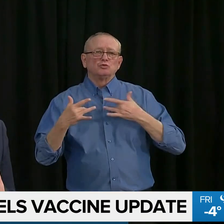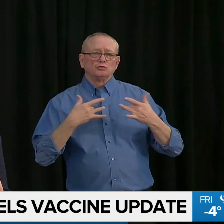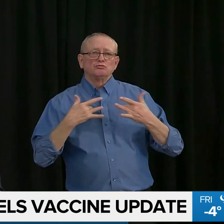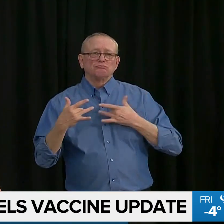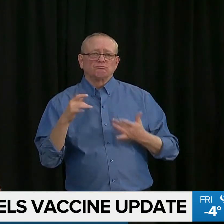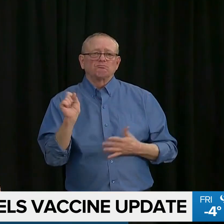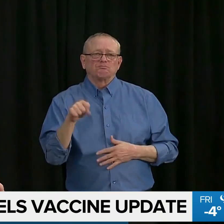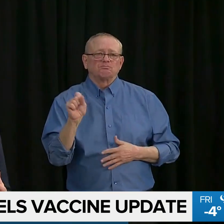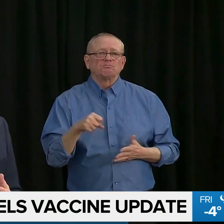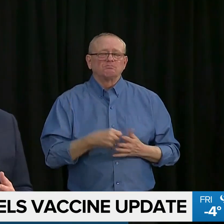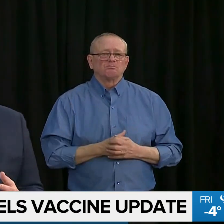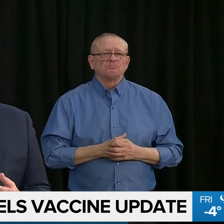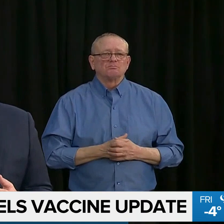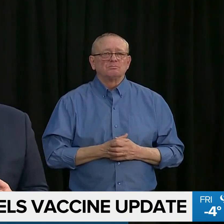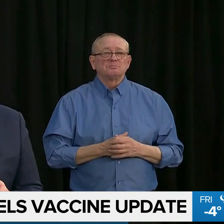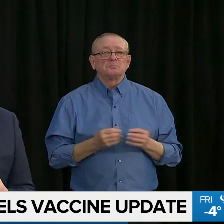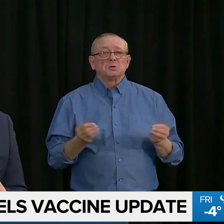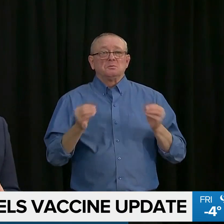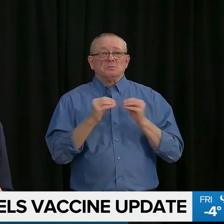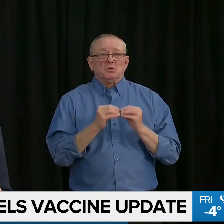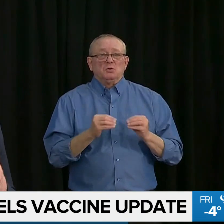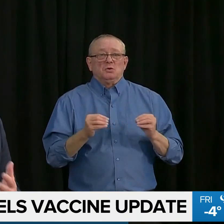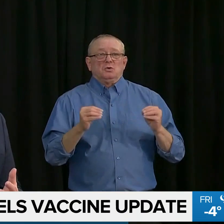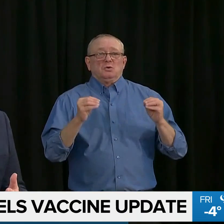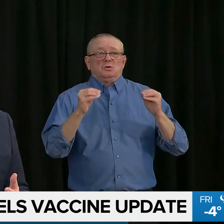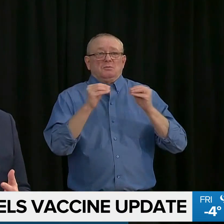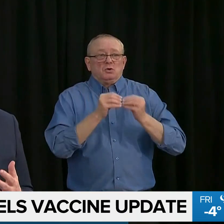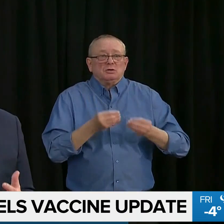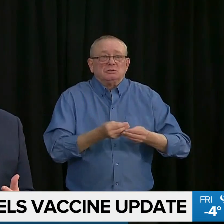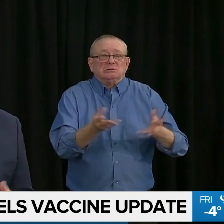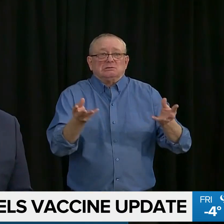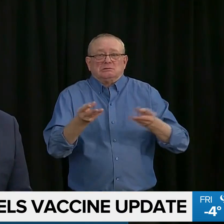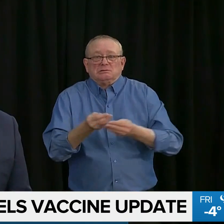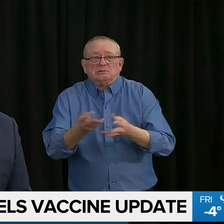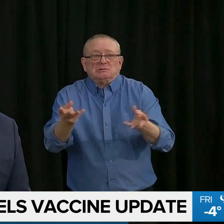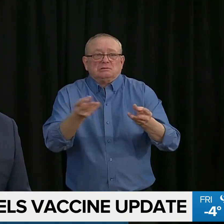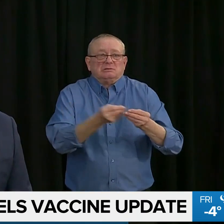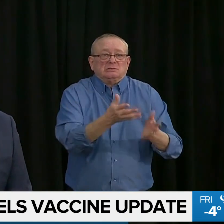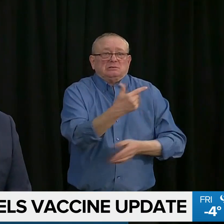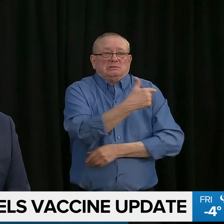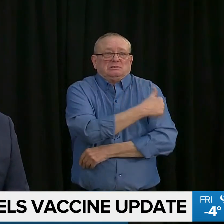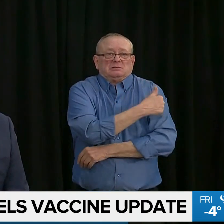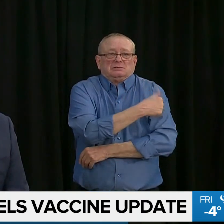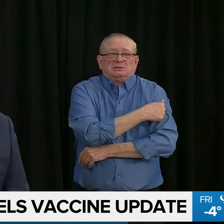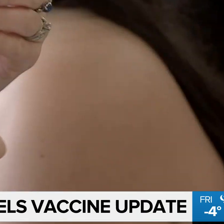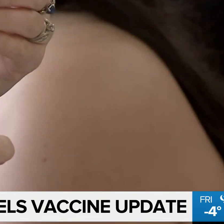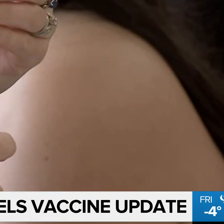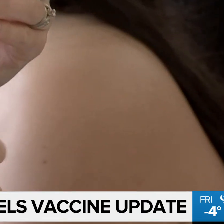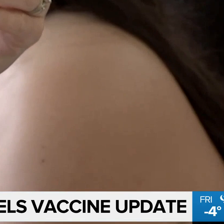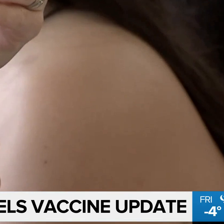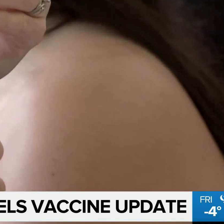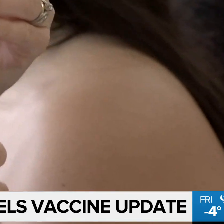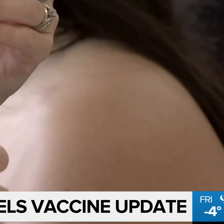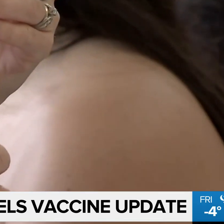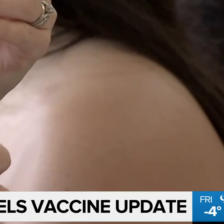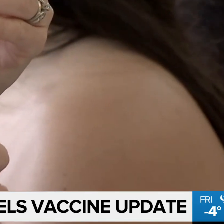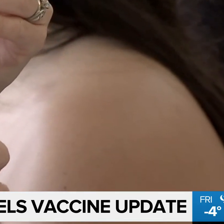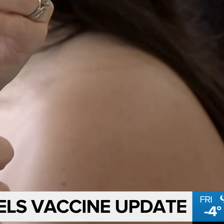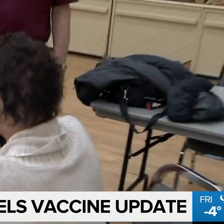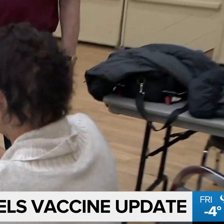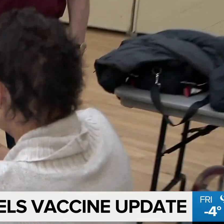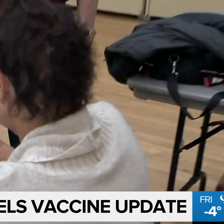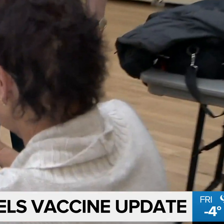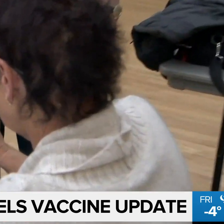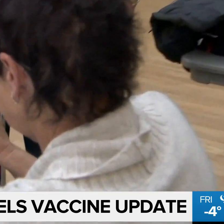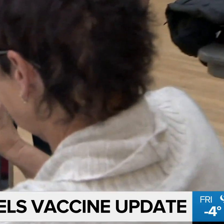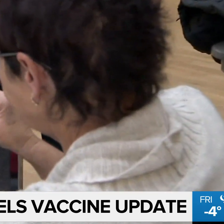of inoculation, that the supply will be inadequate. That was Premier Jason Kenney Thursday afternoon, not wanting